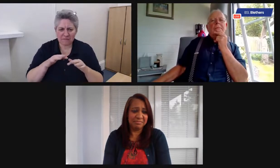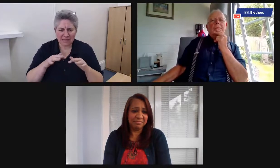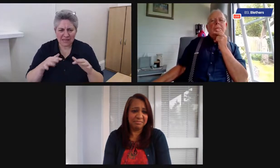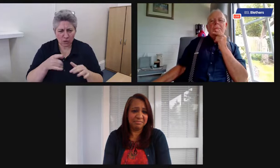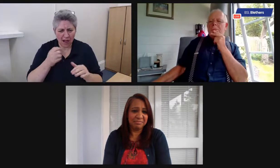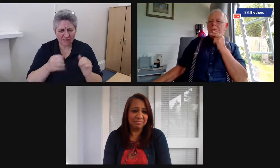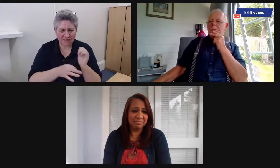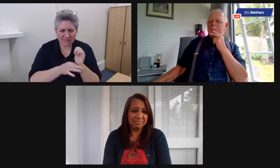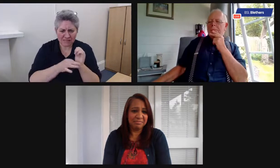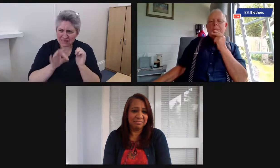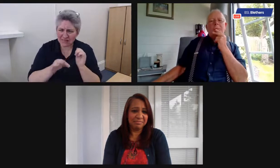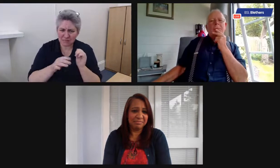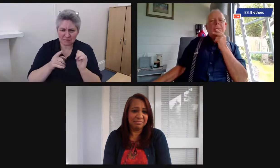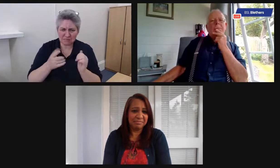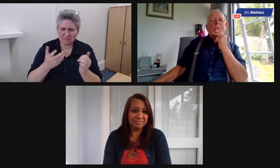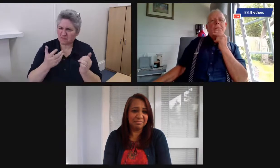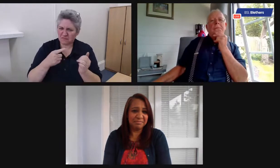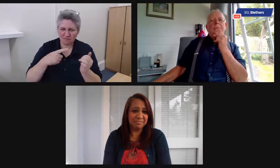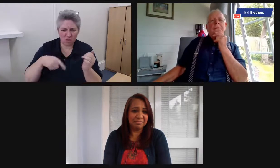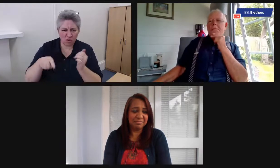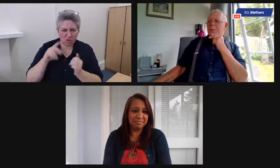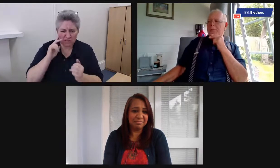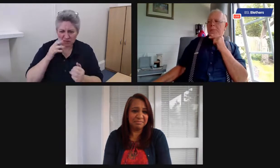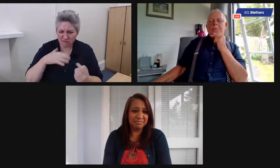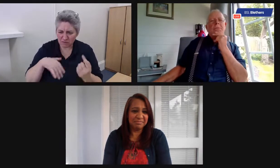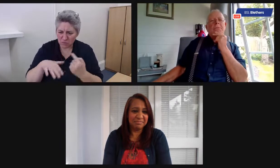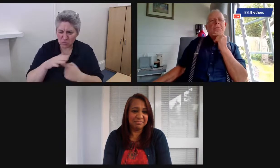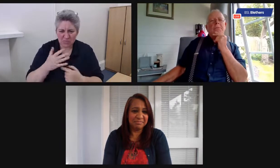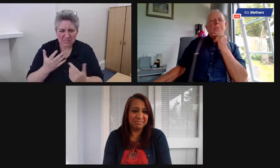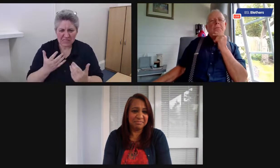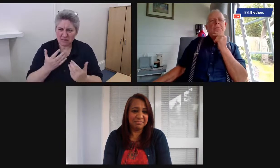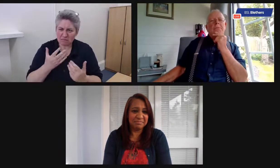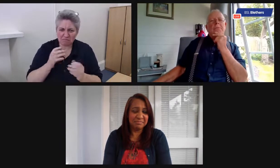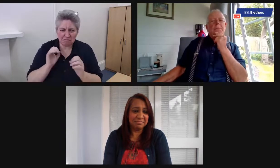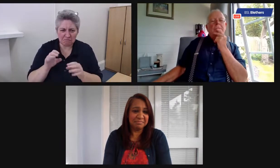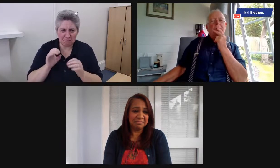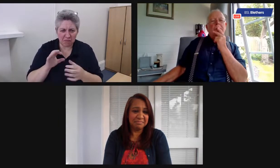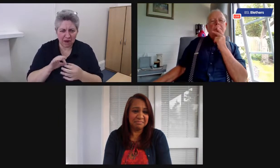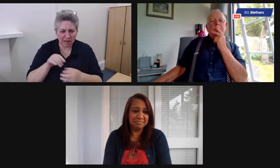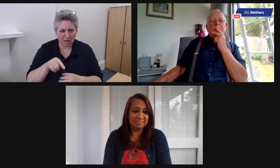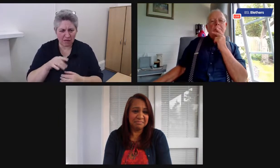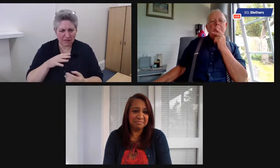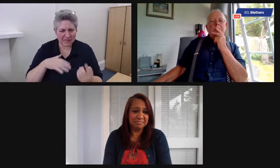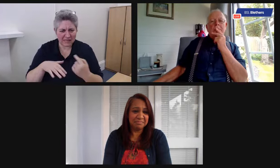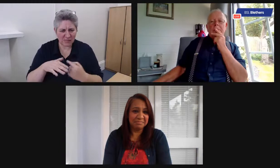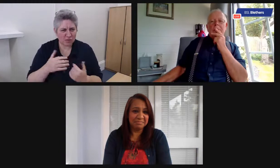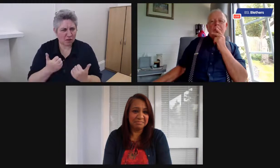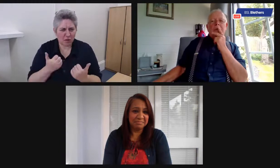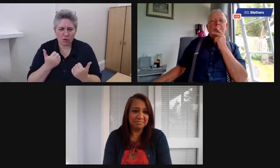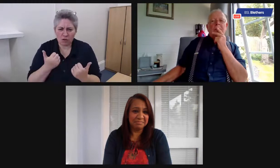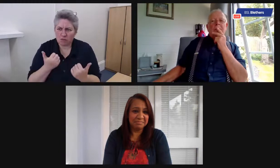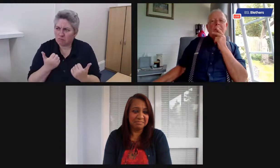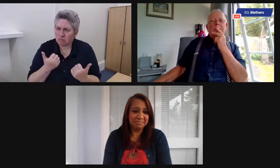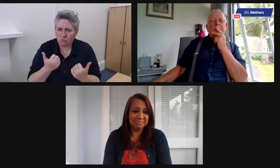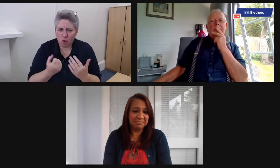it Manji, if you get anything or Dave, anything sort of tips, linked